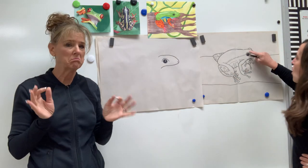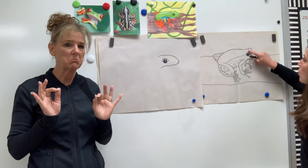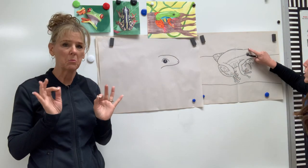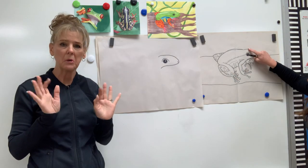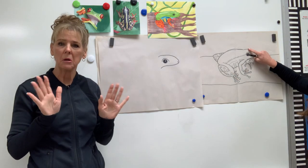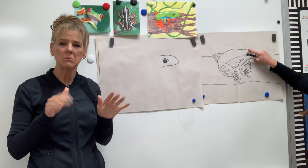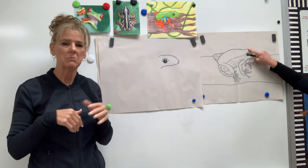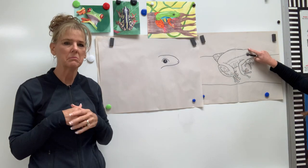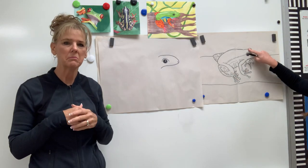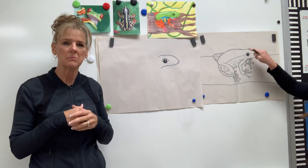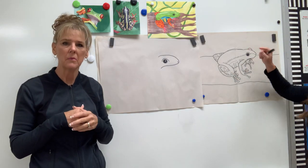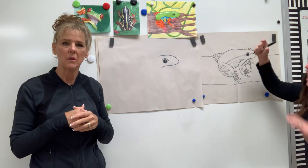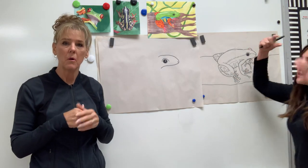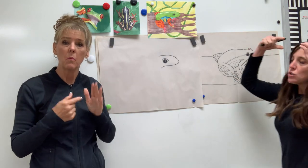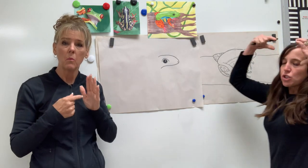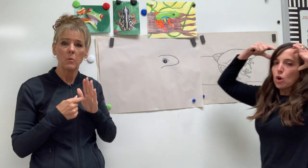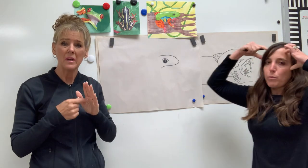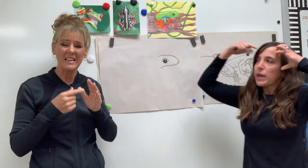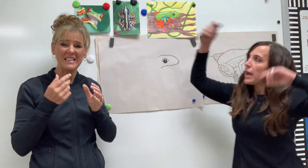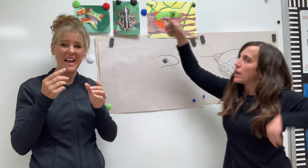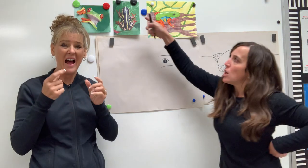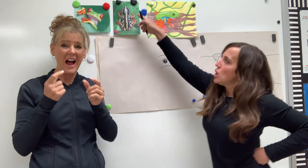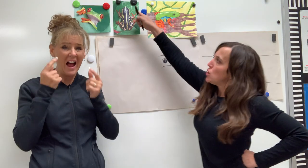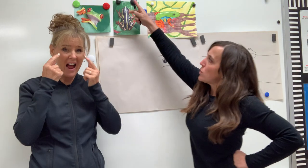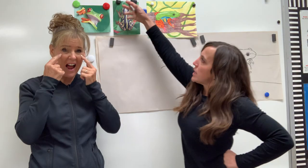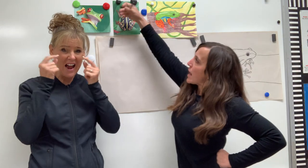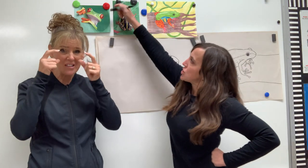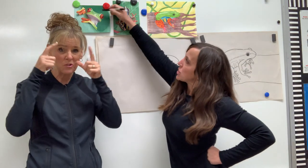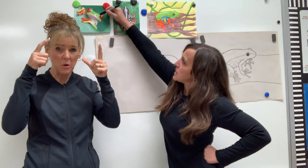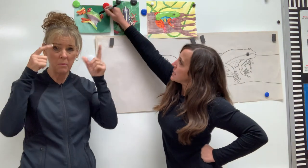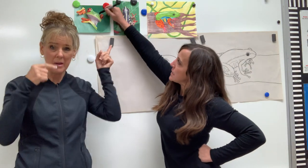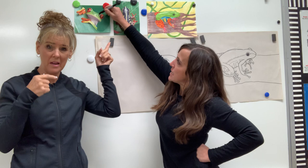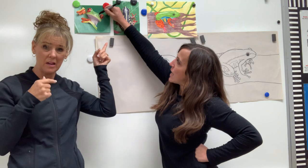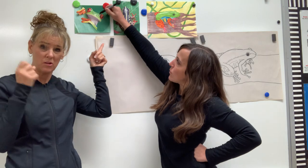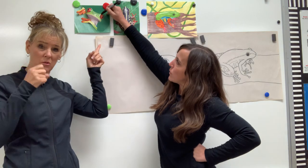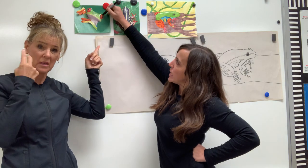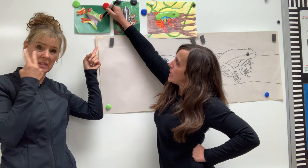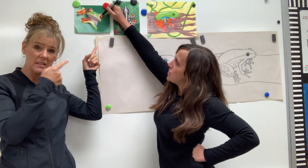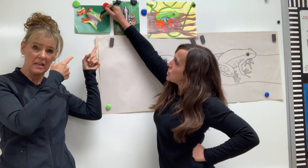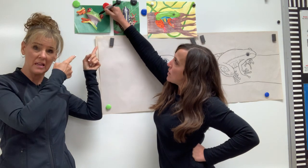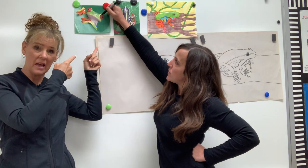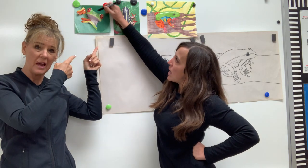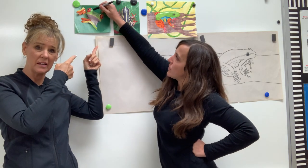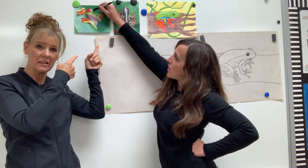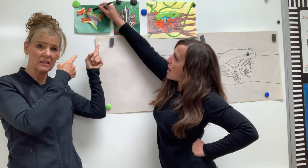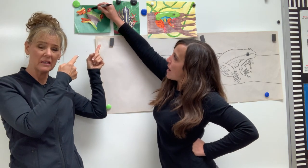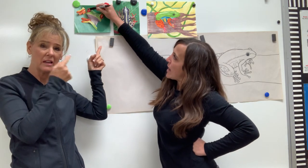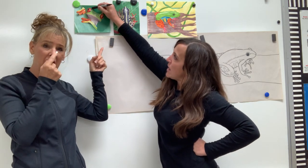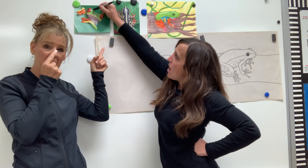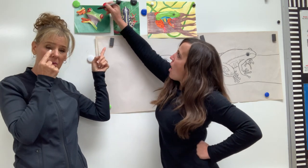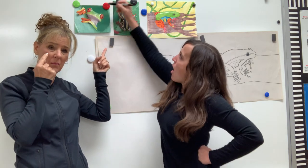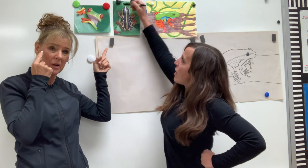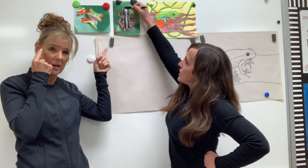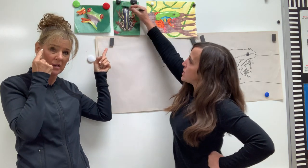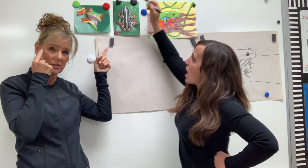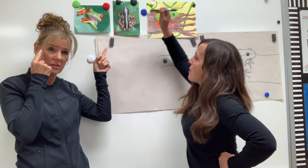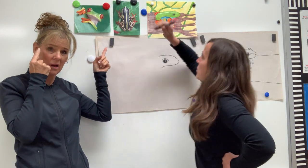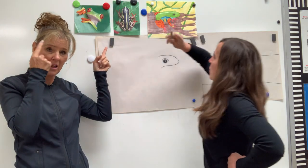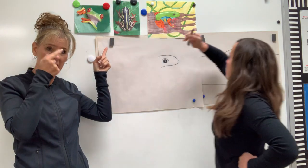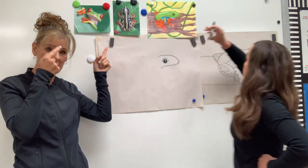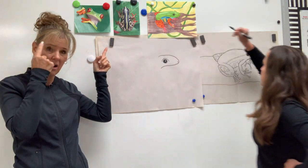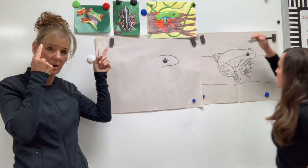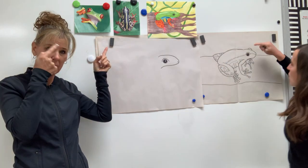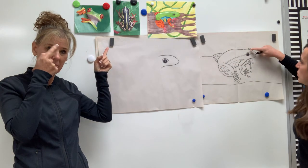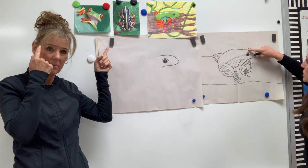deal. We are gonna show, his eyes are so big, you can actually see that ridge of the other eye on the